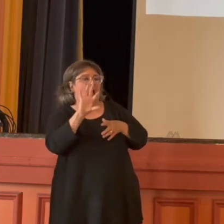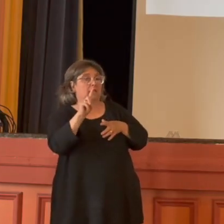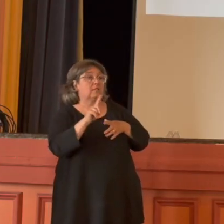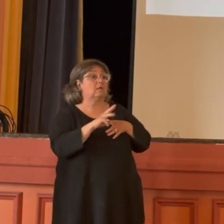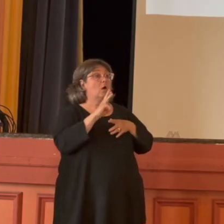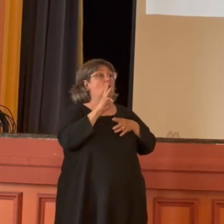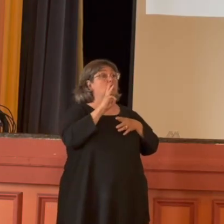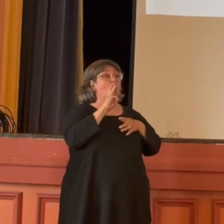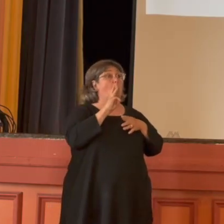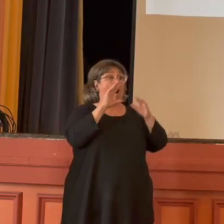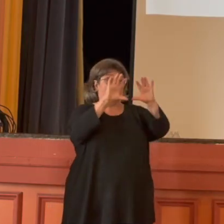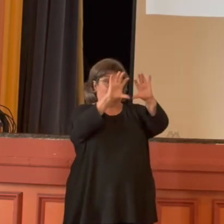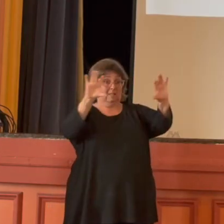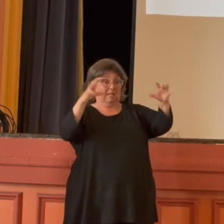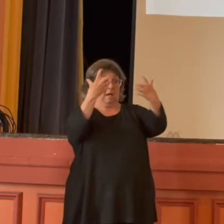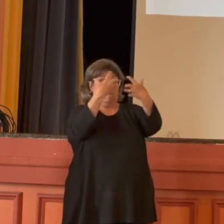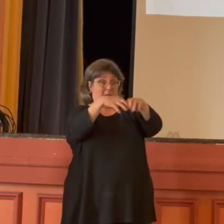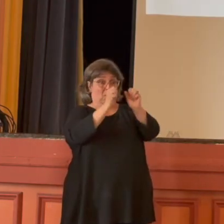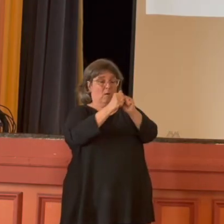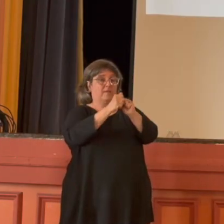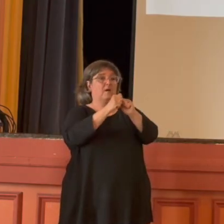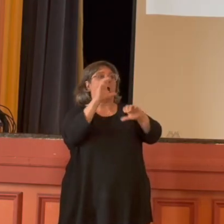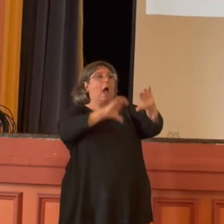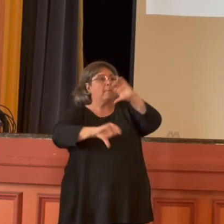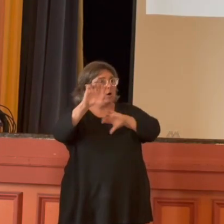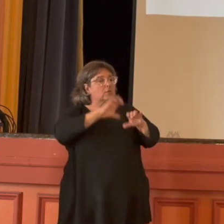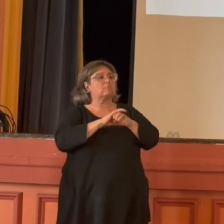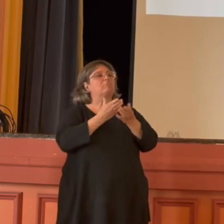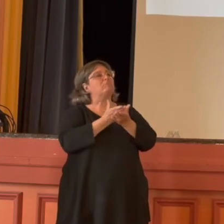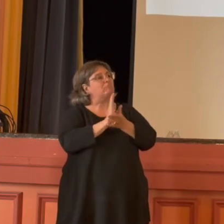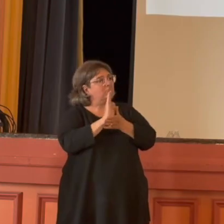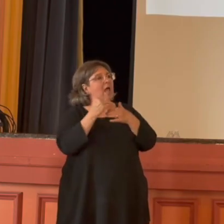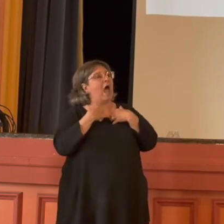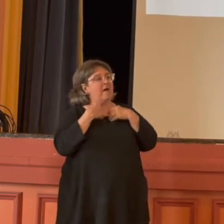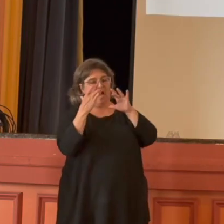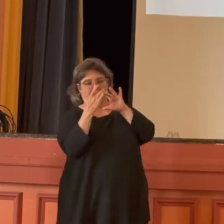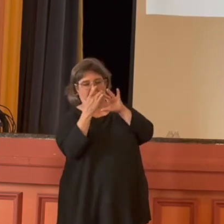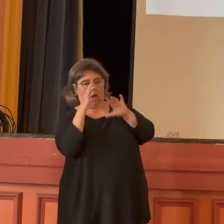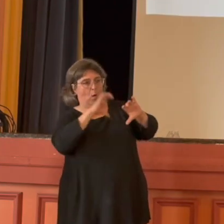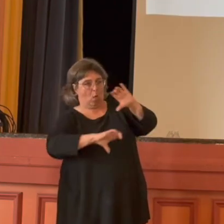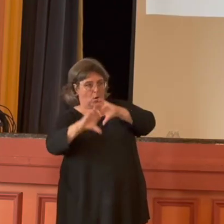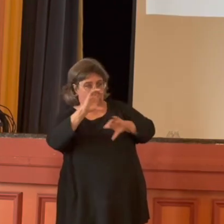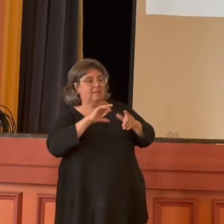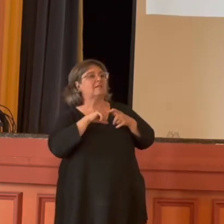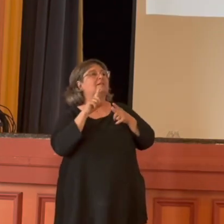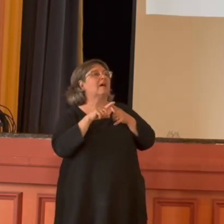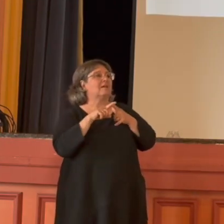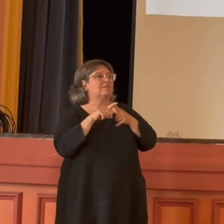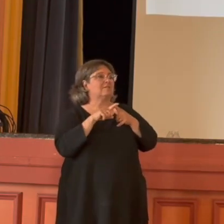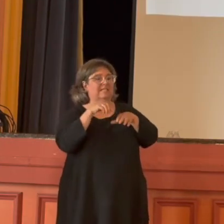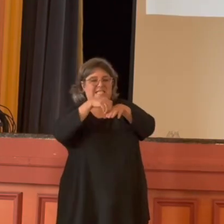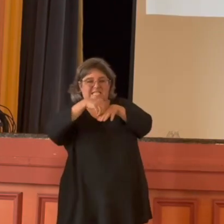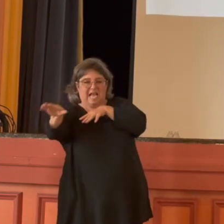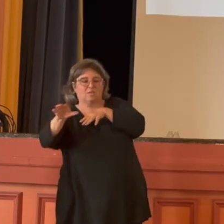comes out the top is then mixed with chlorine. It's allowed to have contact with that chlorine, and then it is discharged